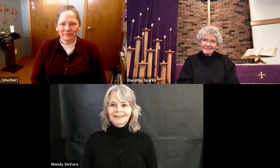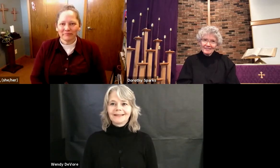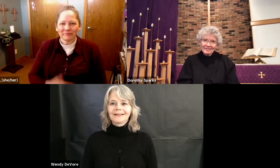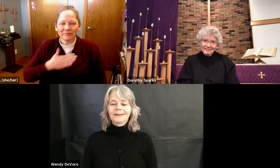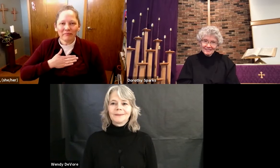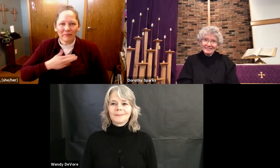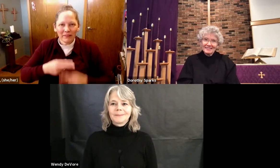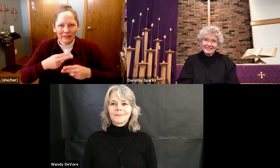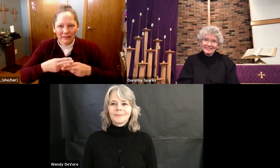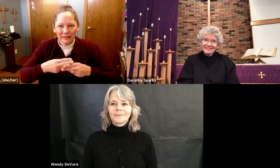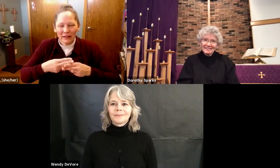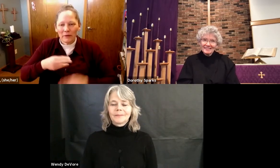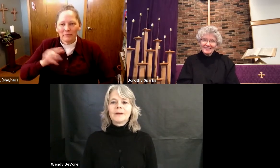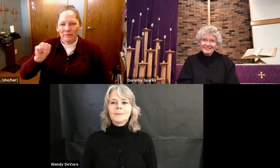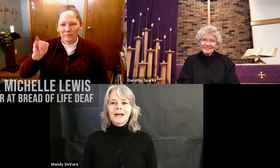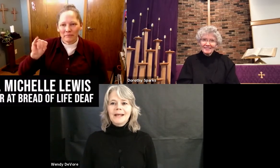Church.